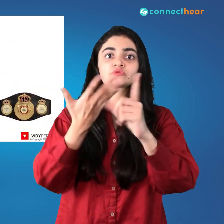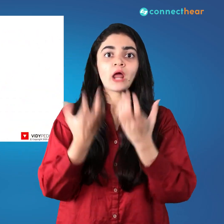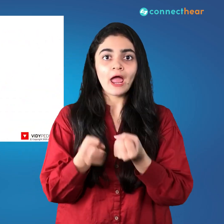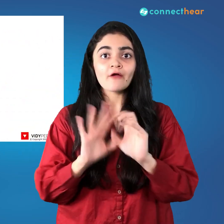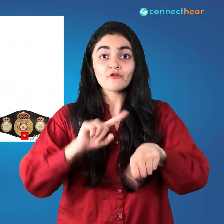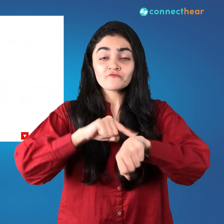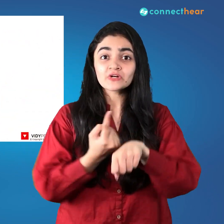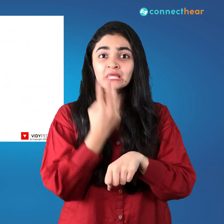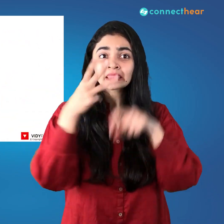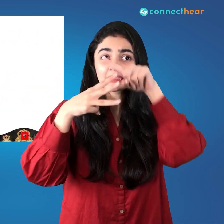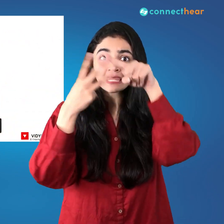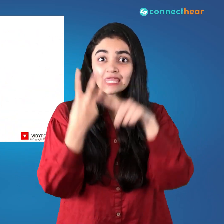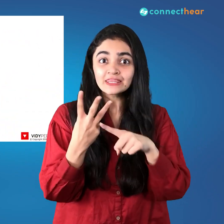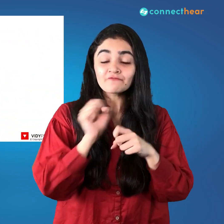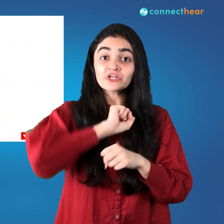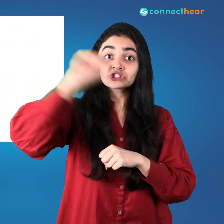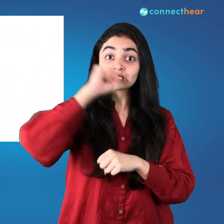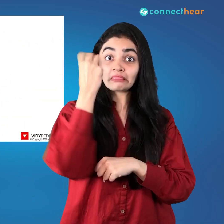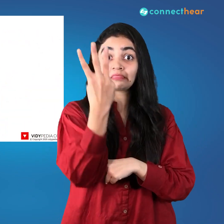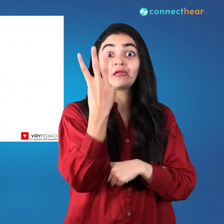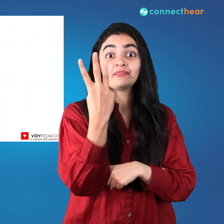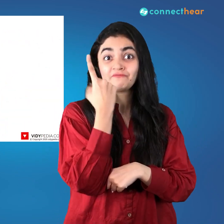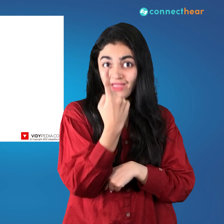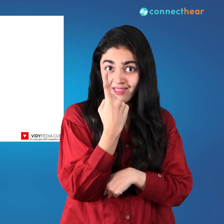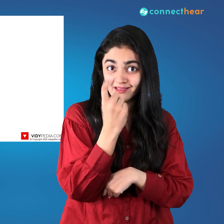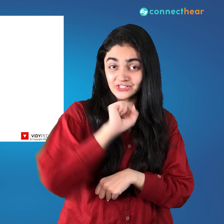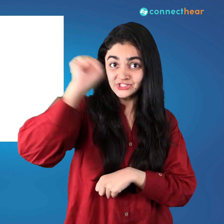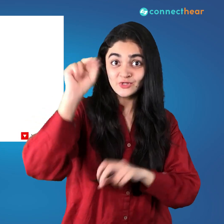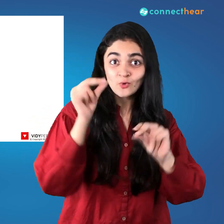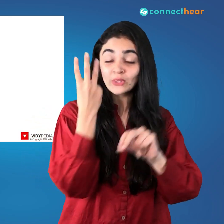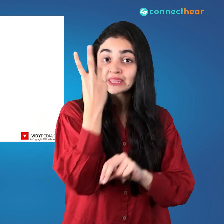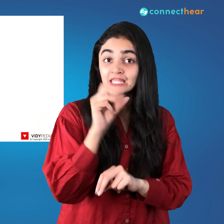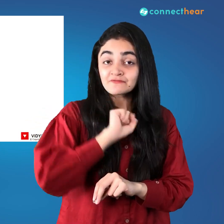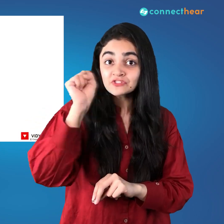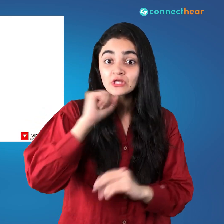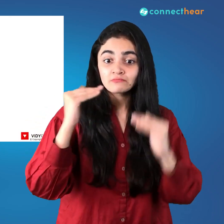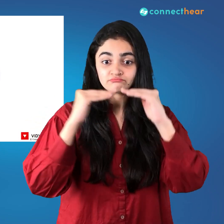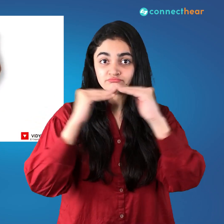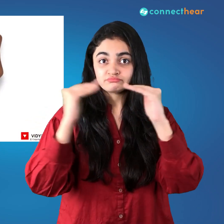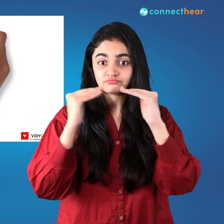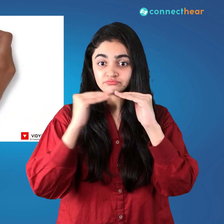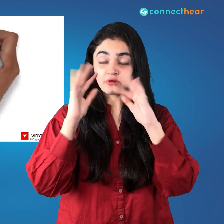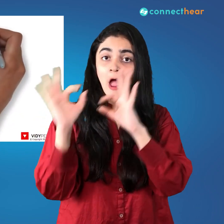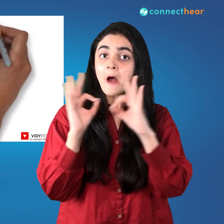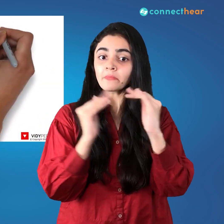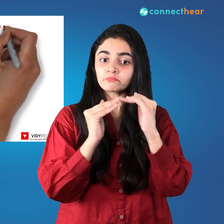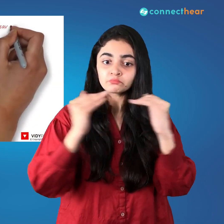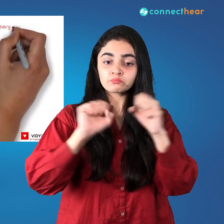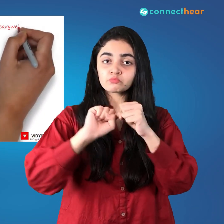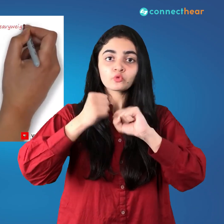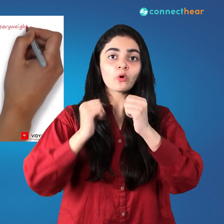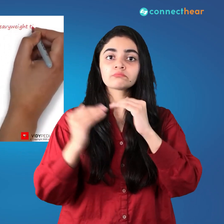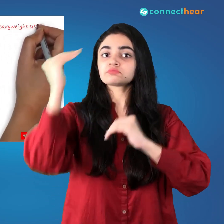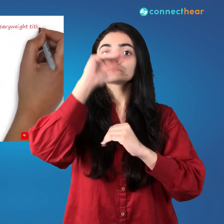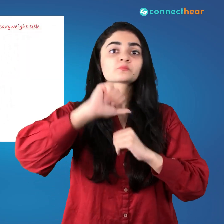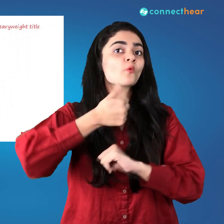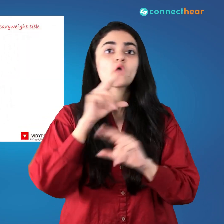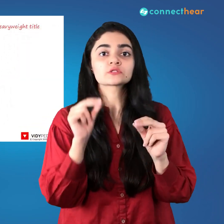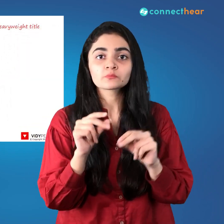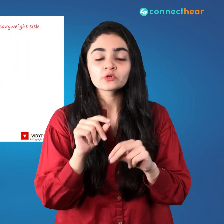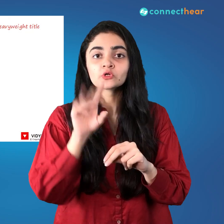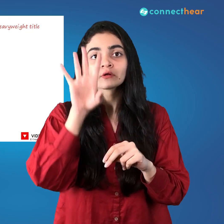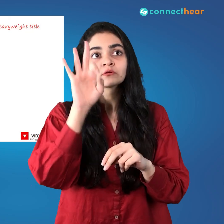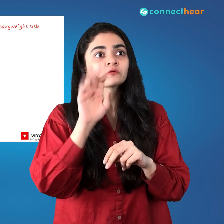remains the only three-time lineal champion of that division. His joint records of beating 21 boxers for the world heavyweight title and